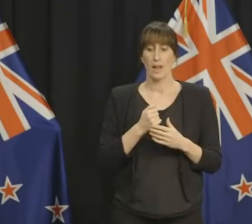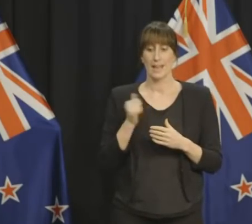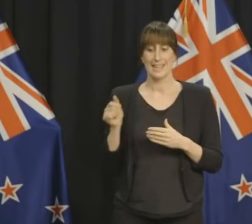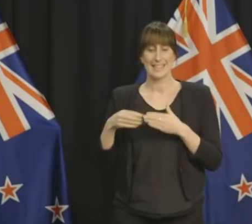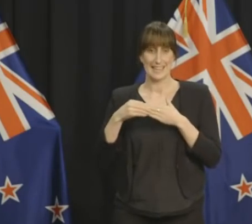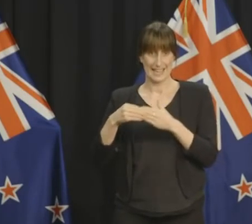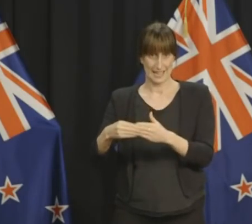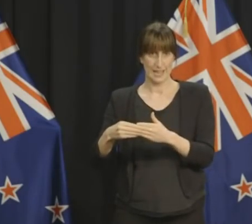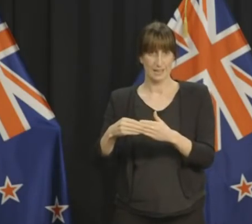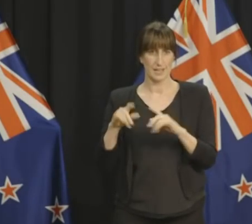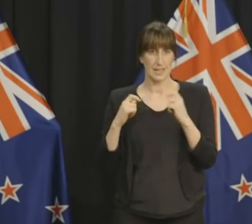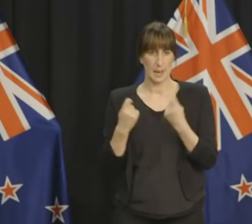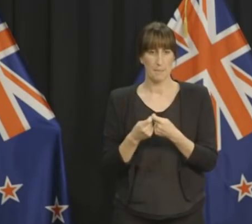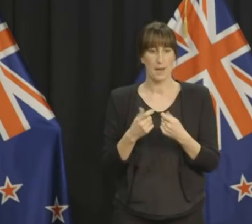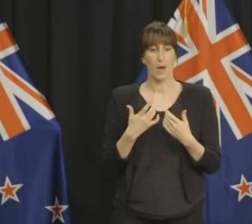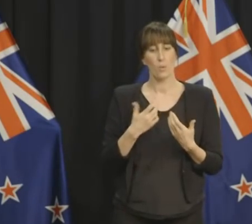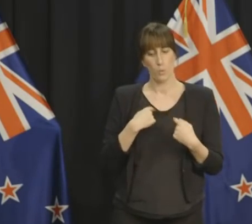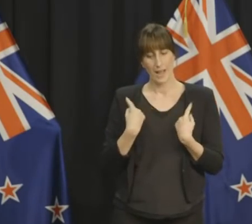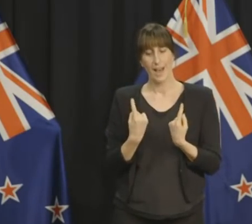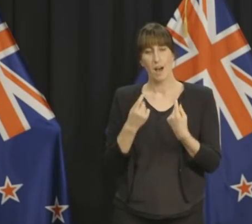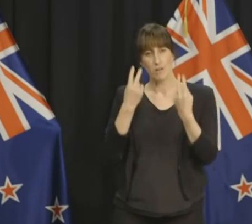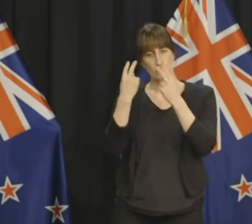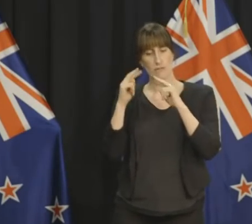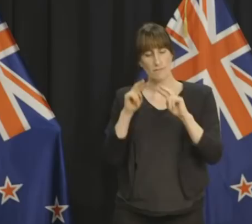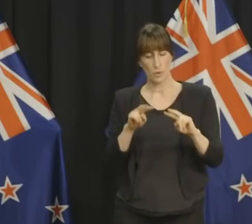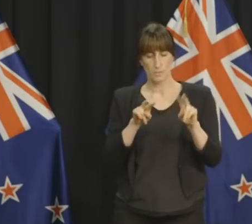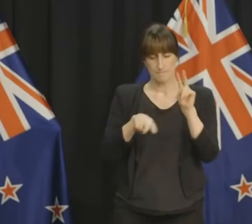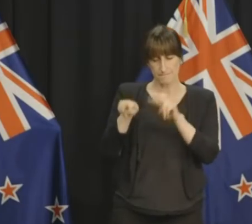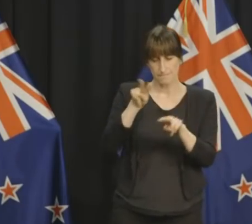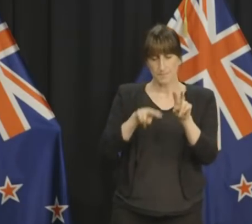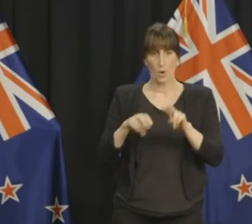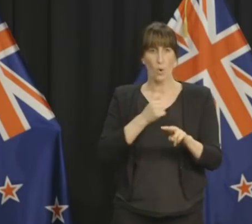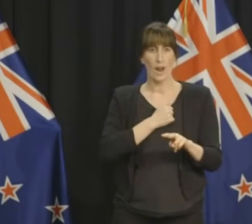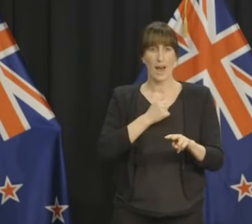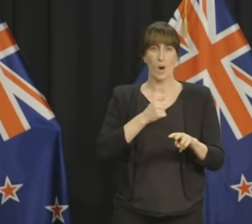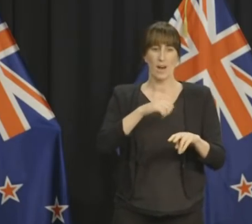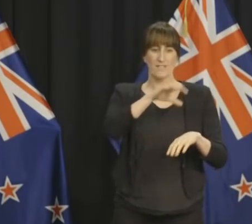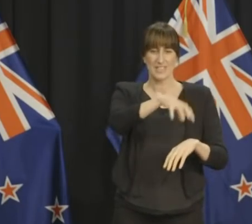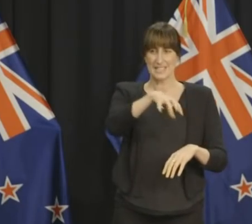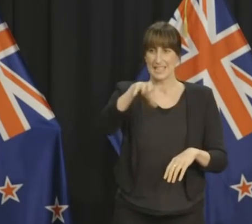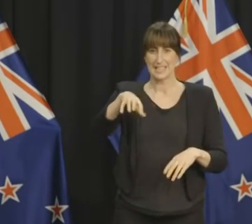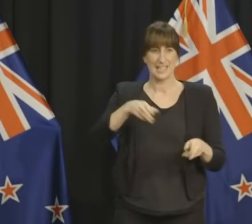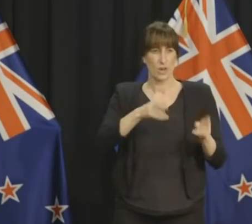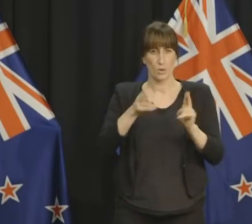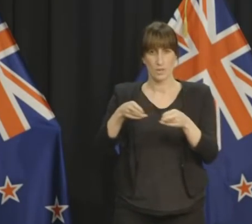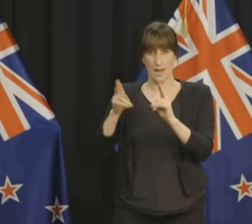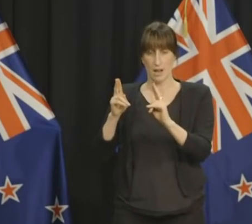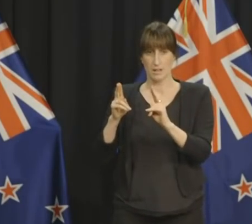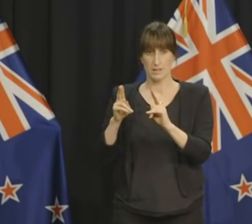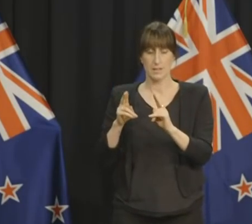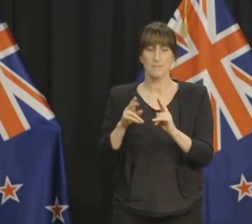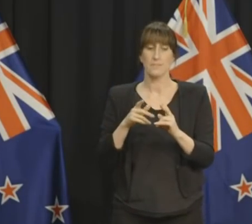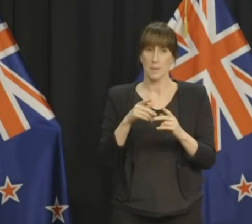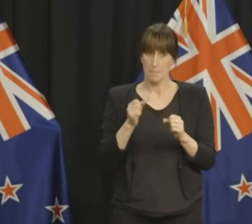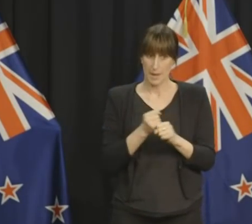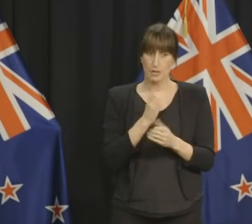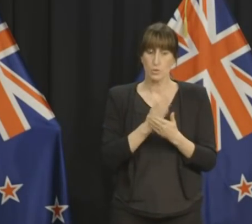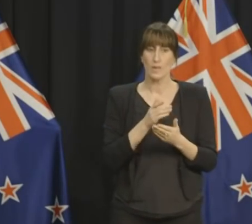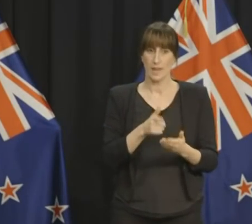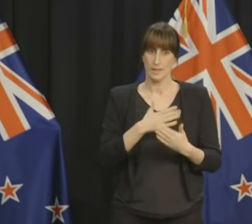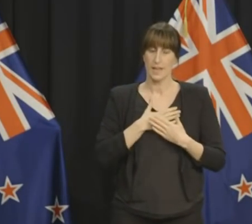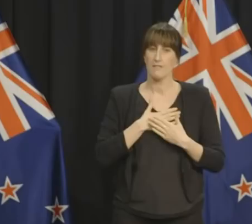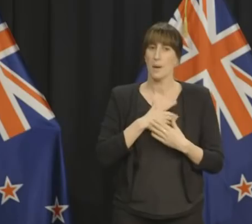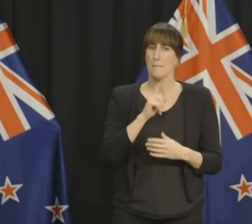be clear that the obligations and responsibilities on individuals in these facilities is to follow the